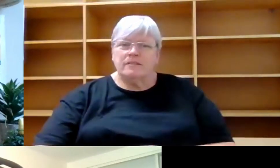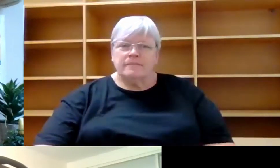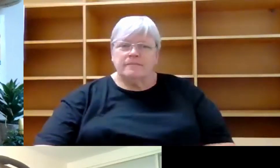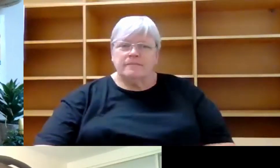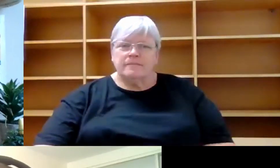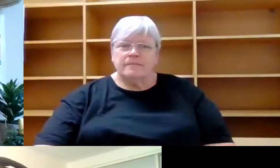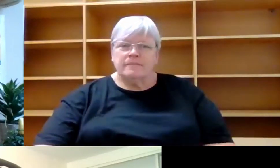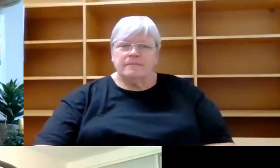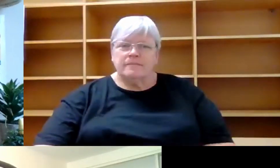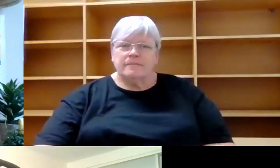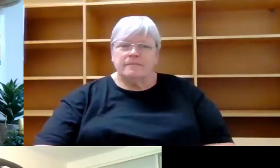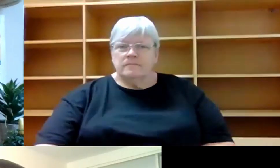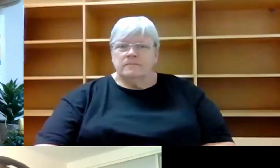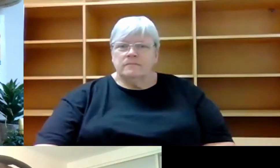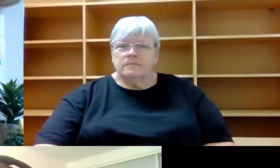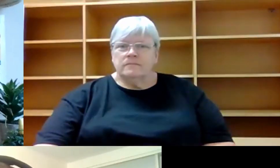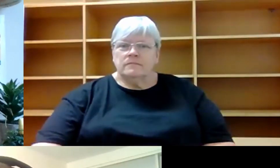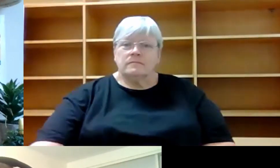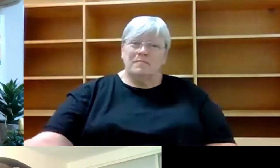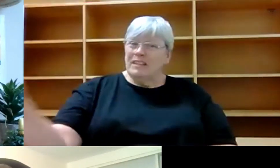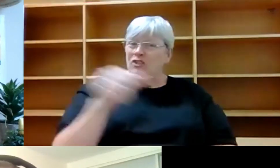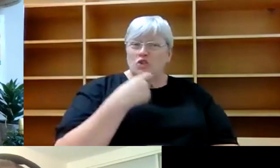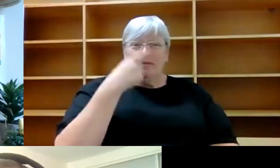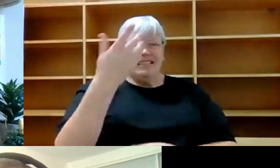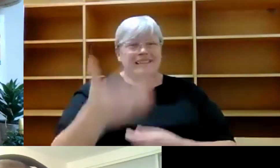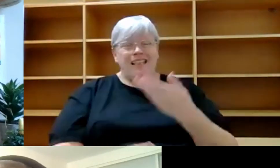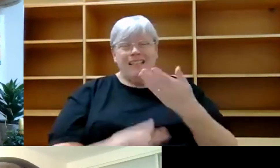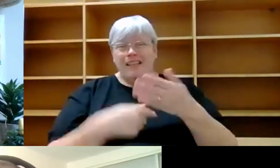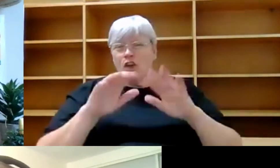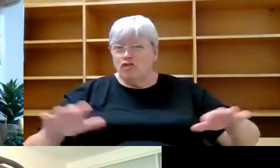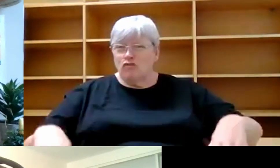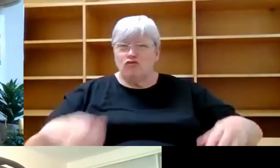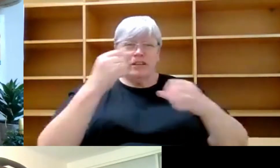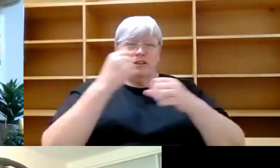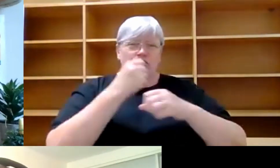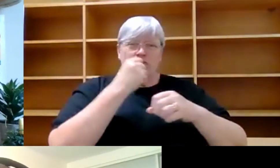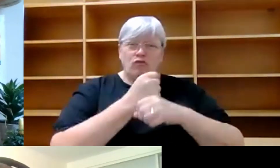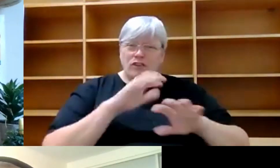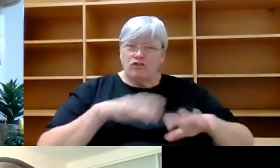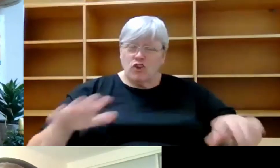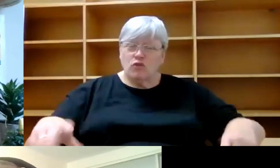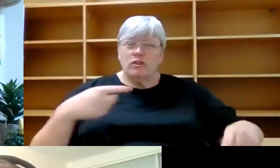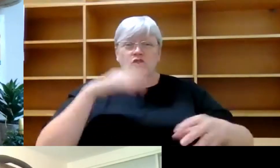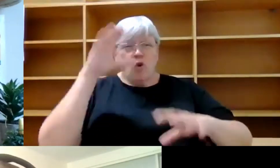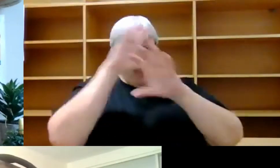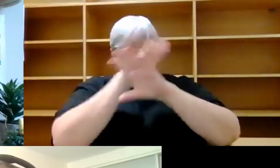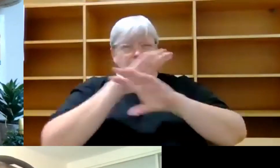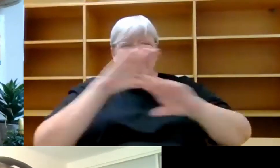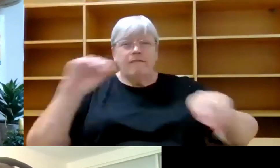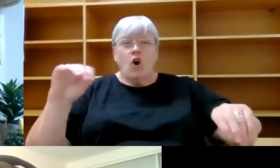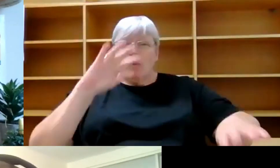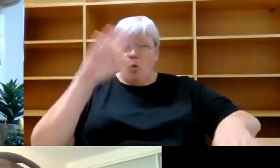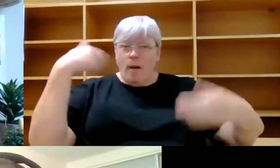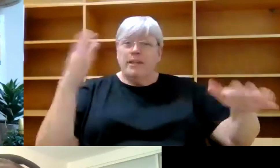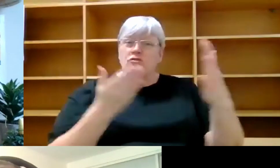telling their grandchildren and their great-grandchildren about their lives, so they're informed about what they went through. And for me, that's fascinating. So